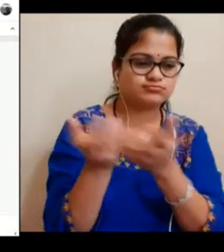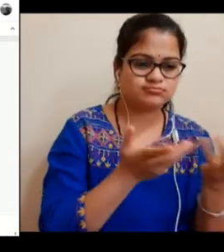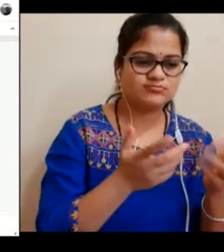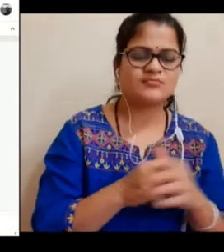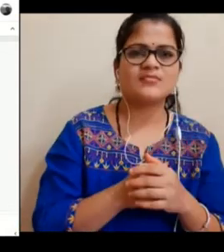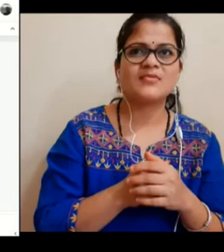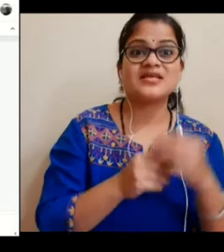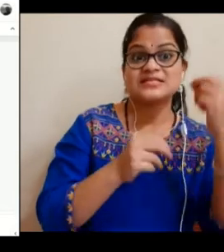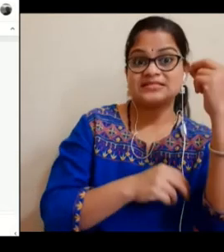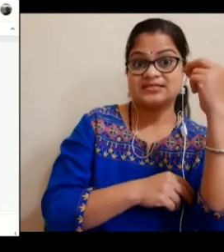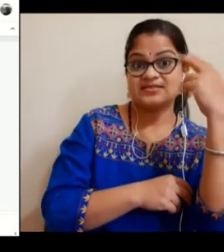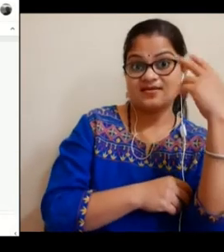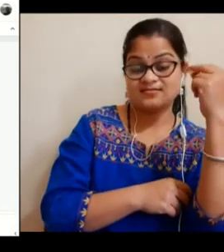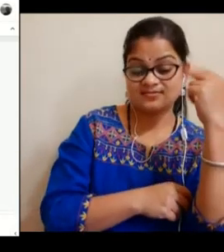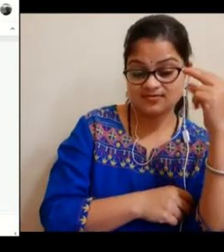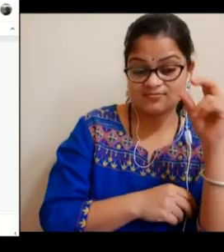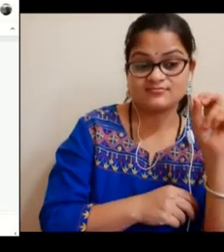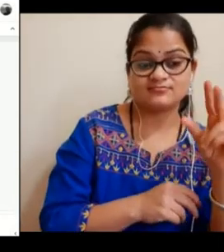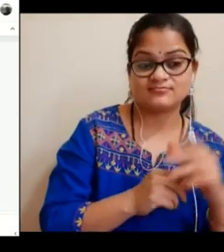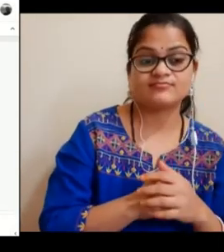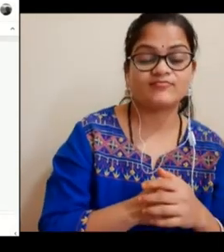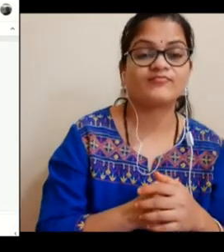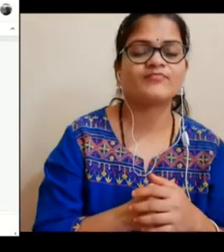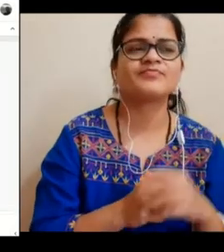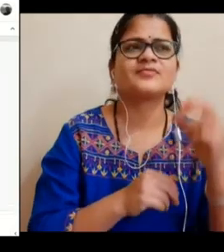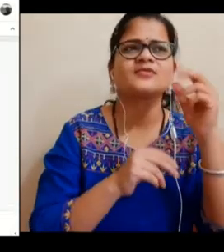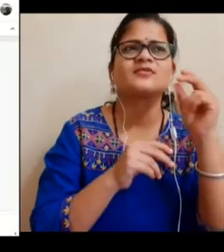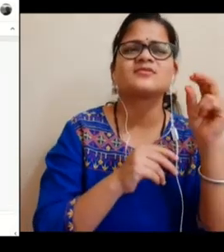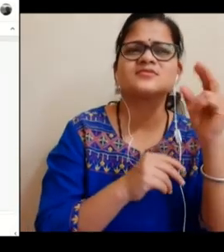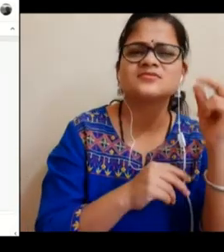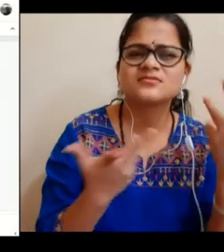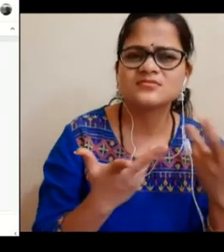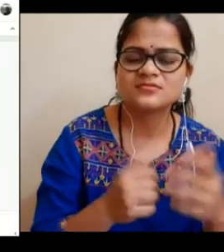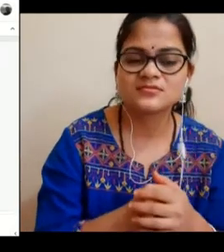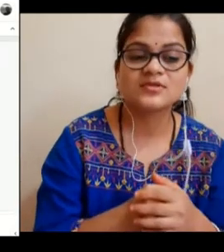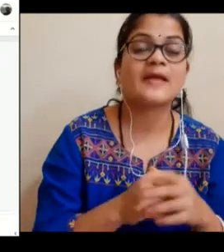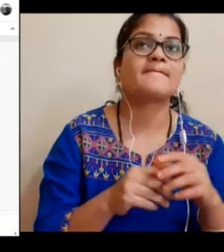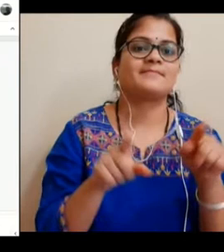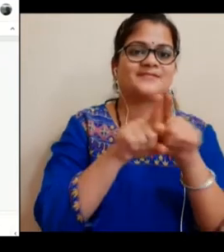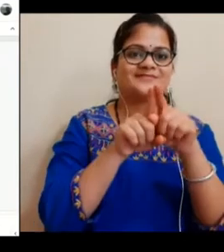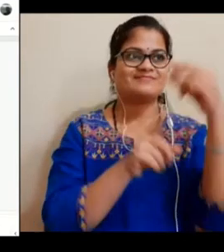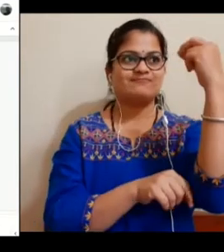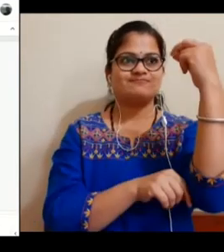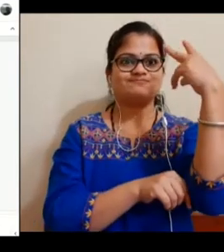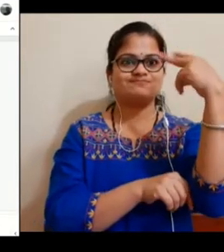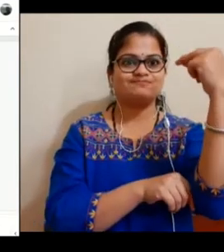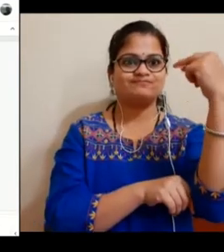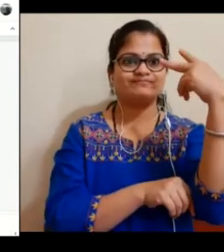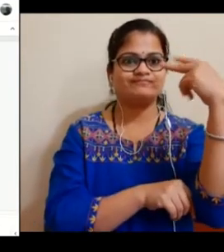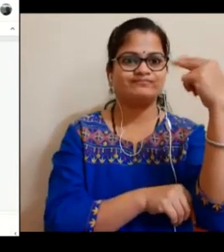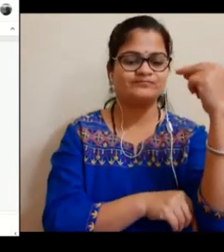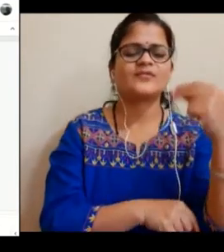any? Stars. Okay, stars. What will the stars be doing? Want to blink the stars.